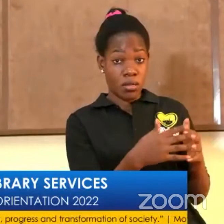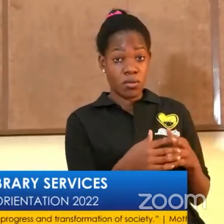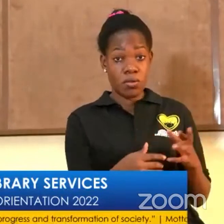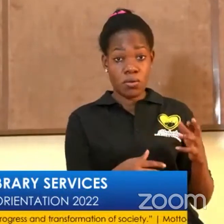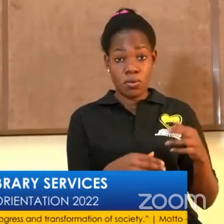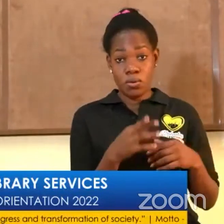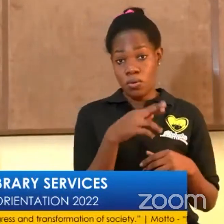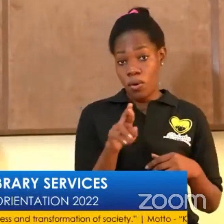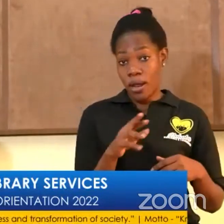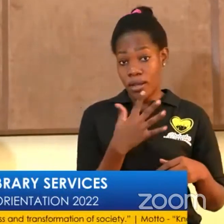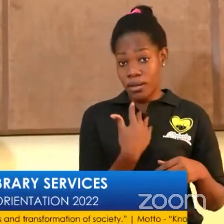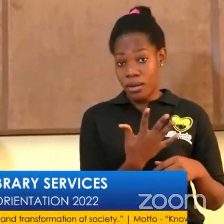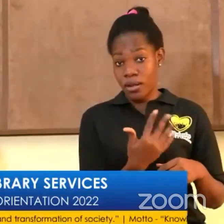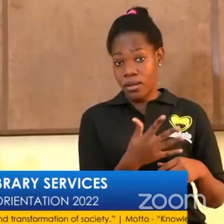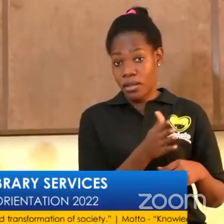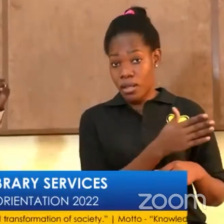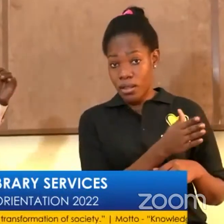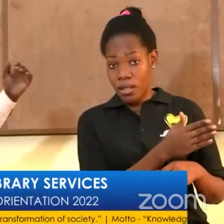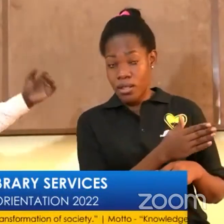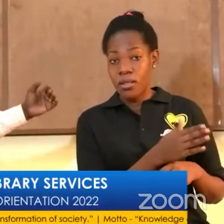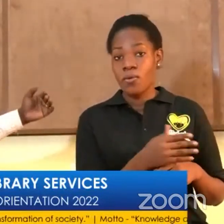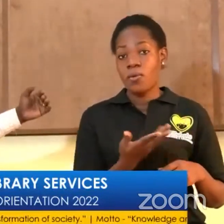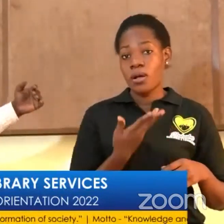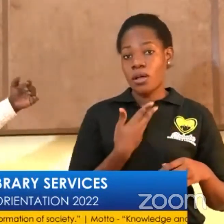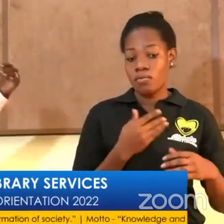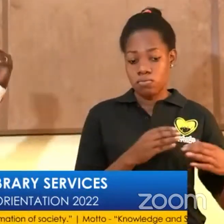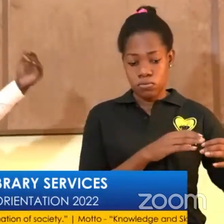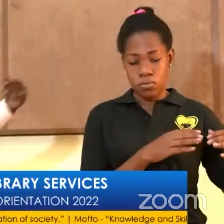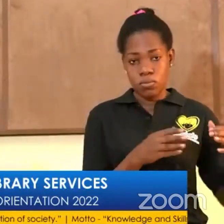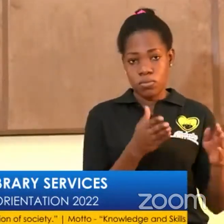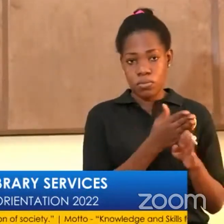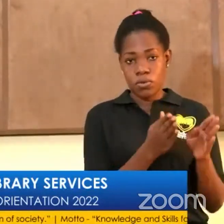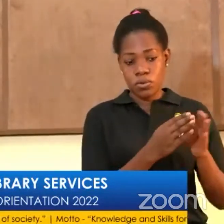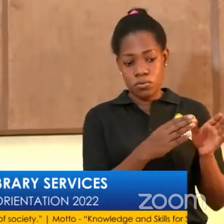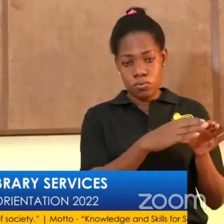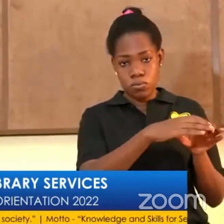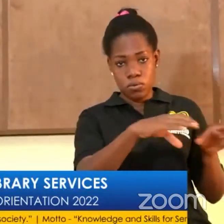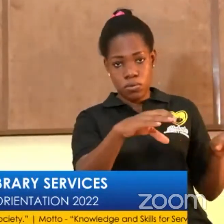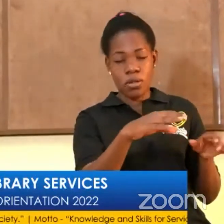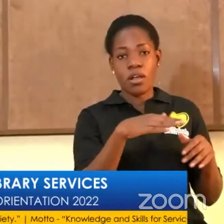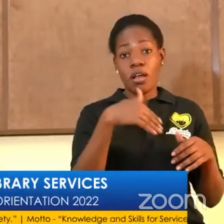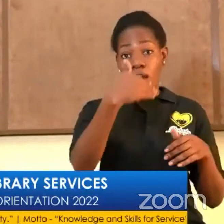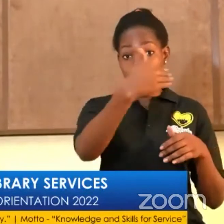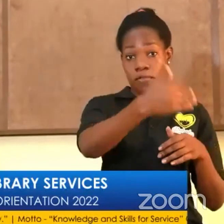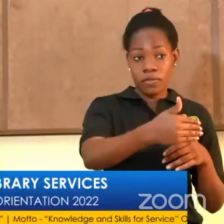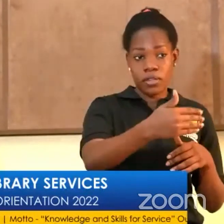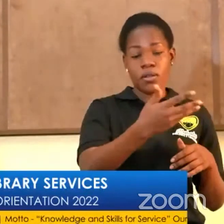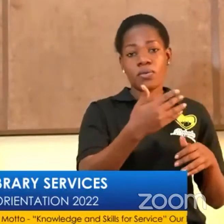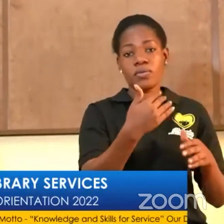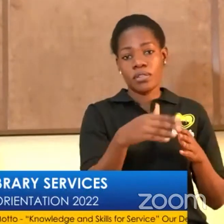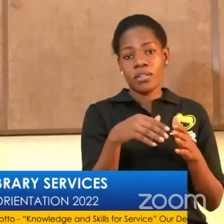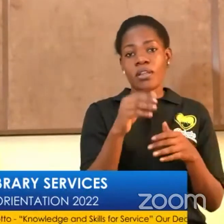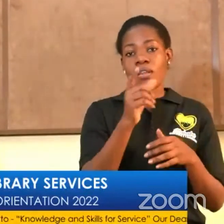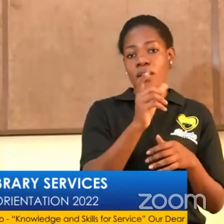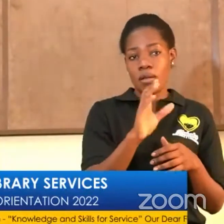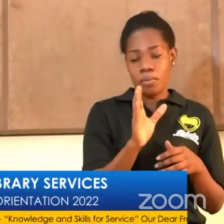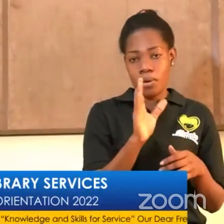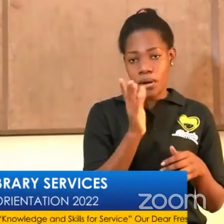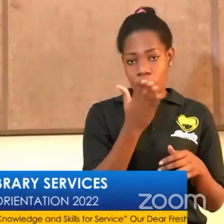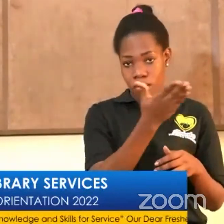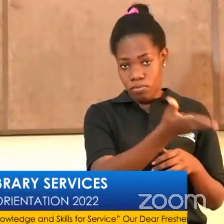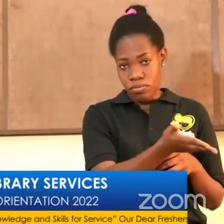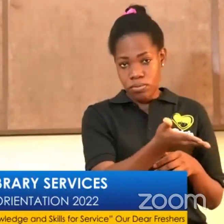side, there's a main hall. After that main hall, there's the West End Library. This West End Library